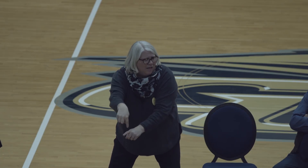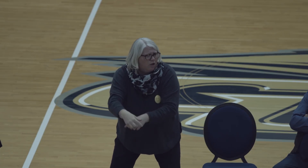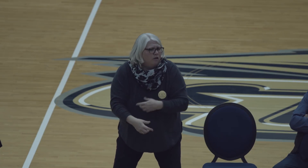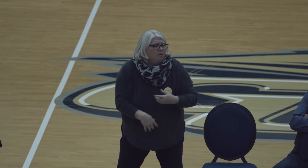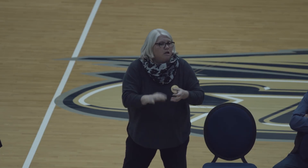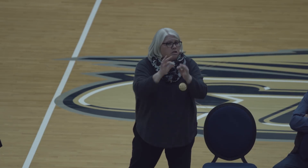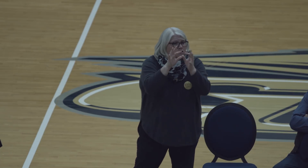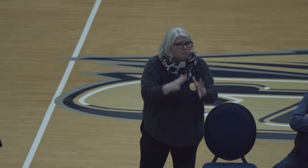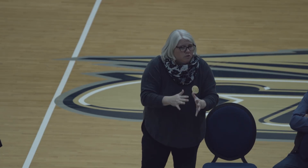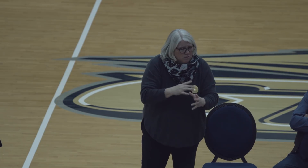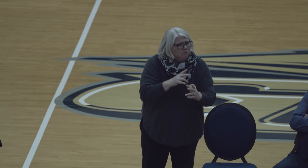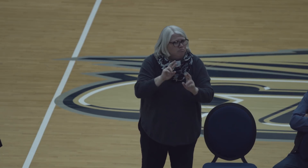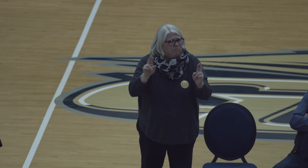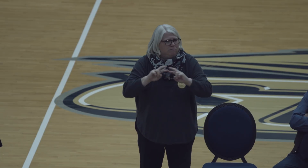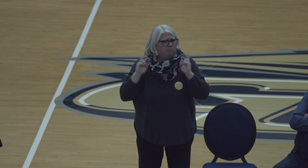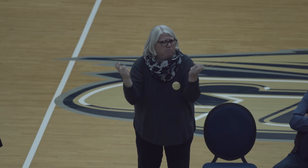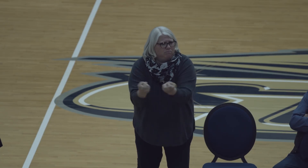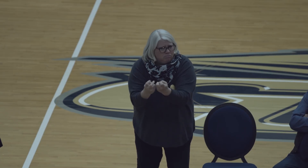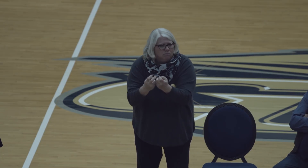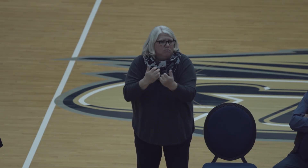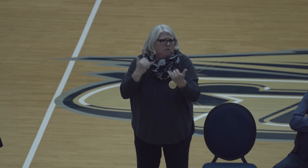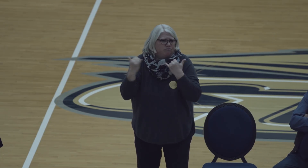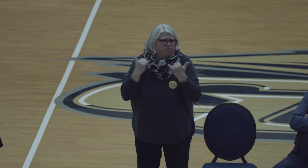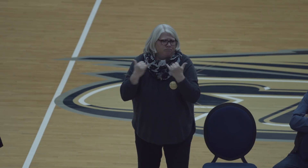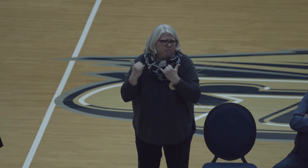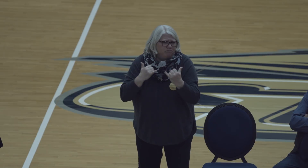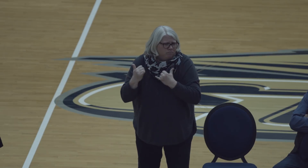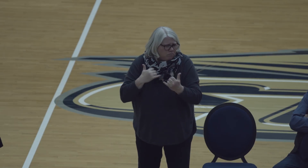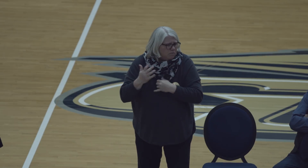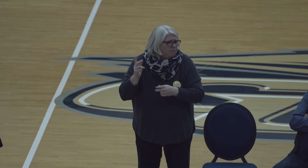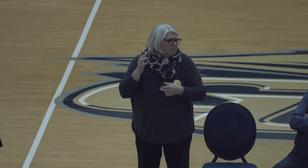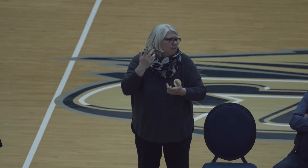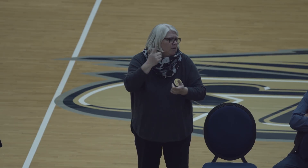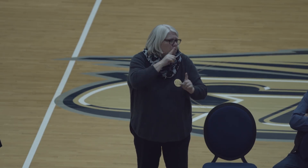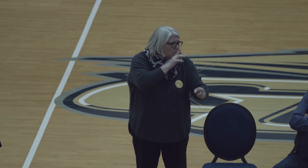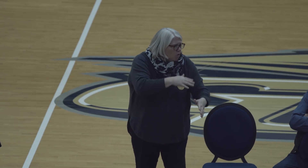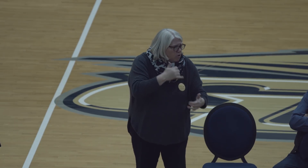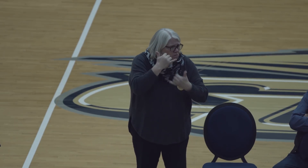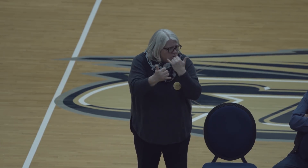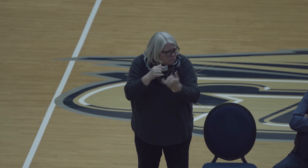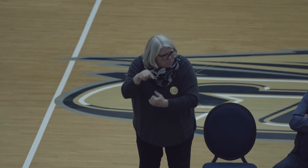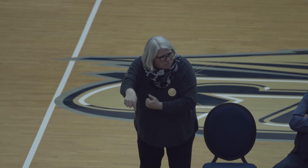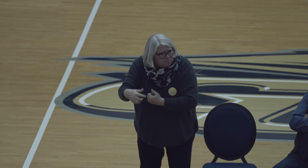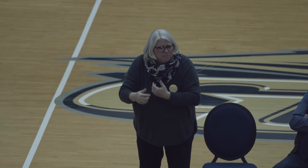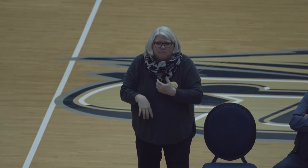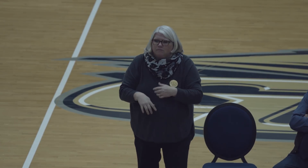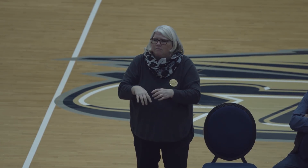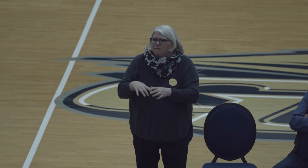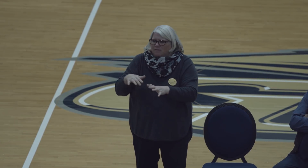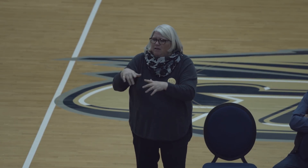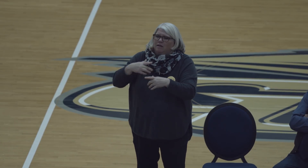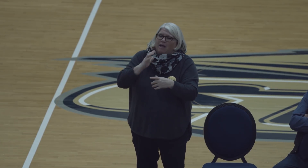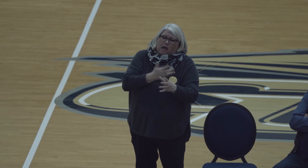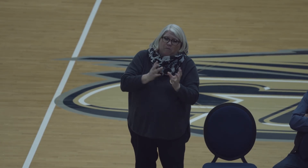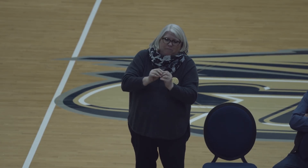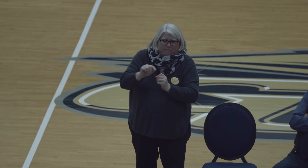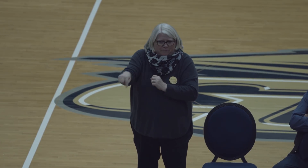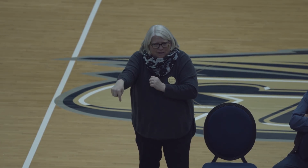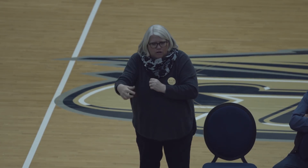we protected with our lives. We had interpreters too who were gathered there to make phone calls for us, to interact with the press and make